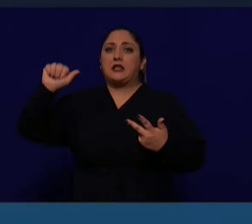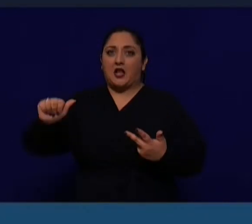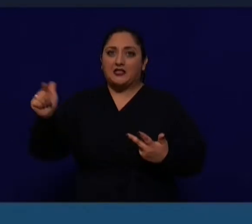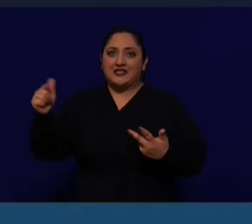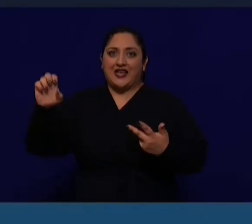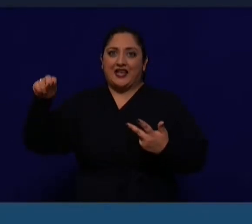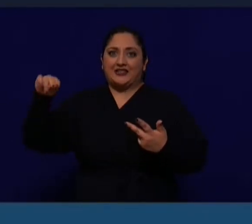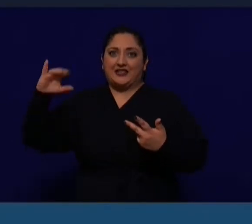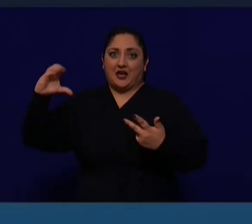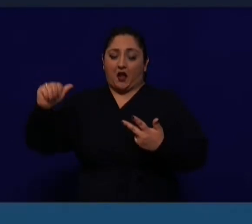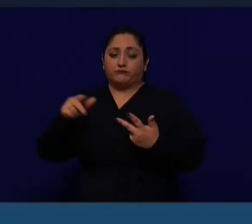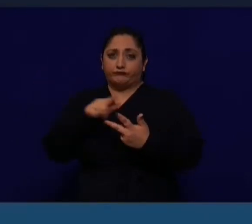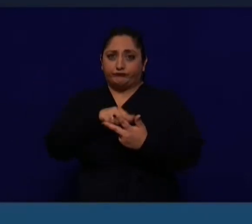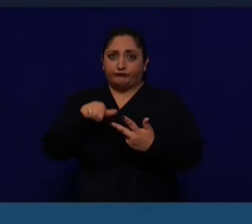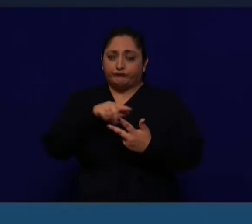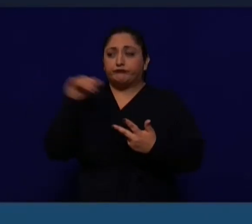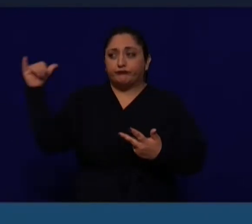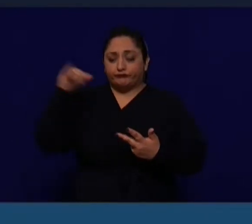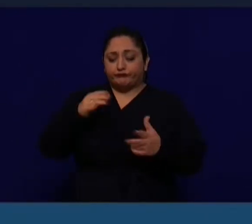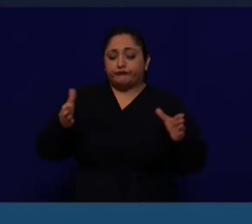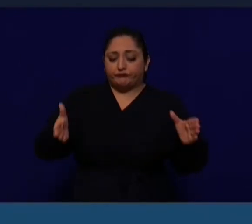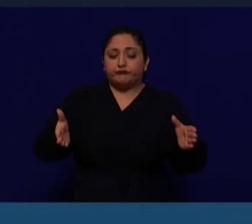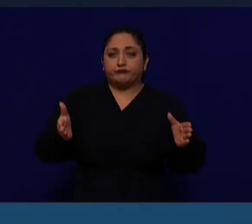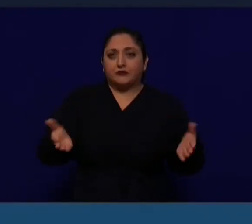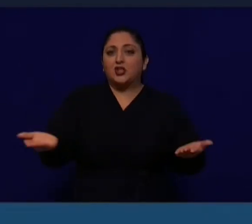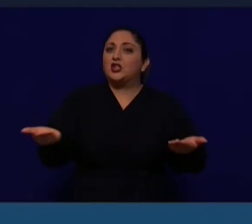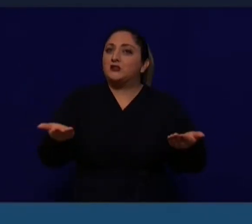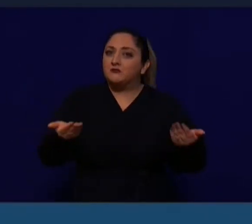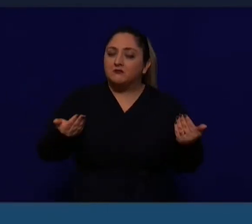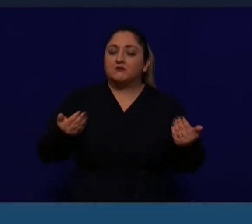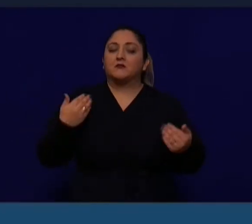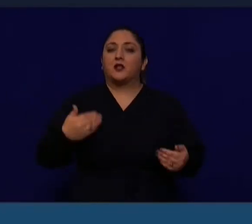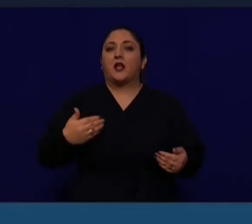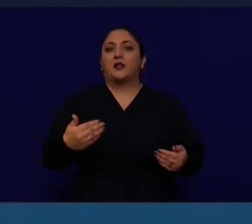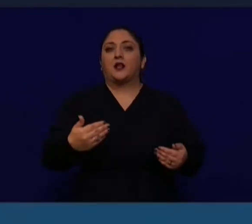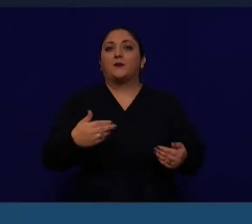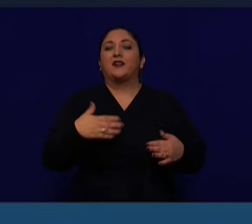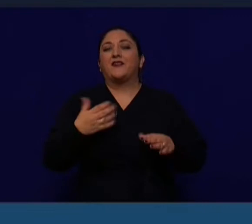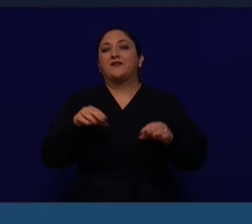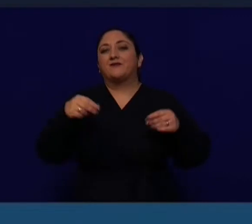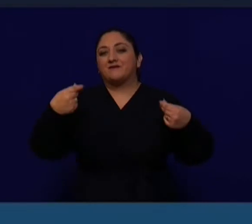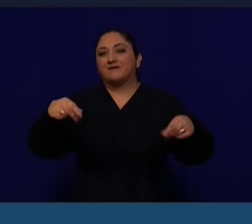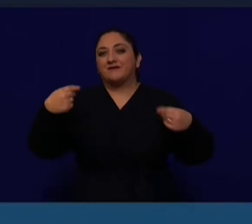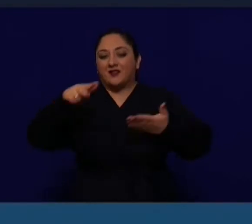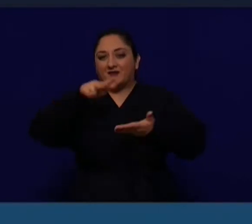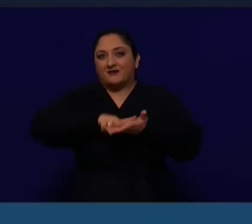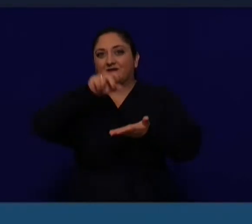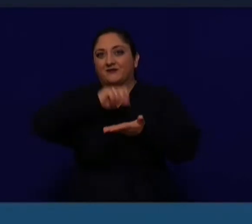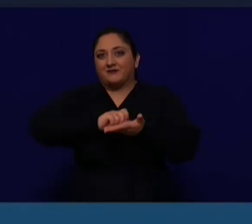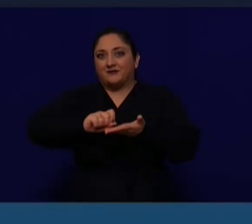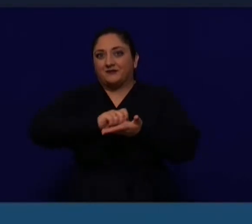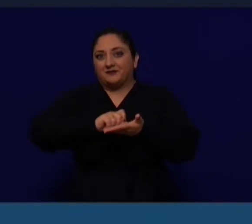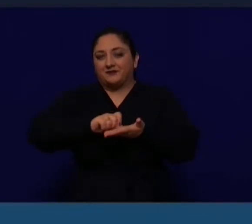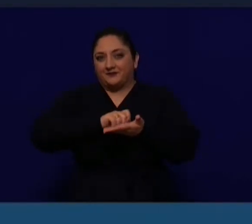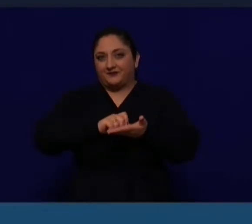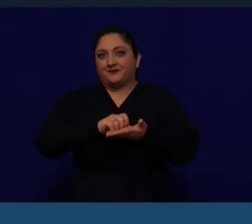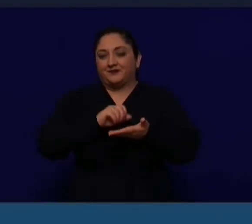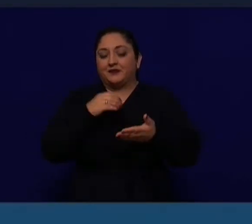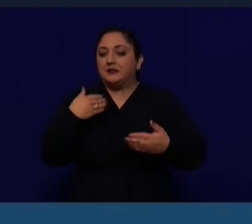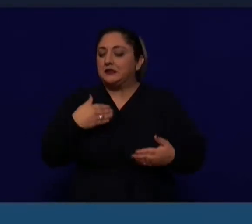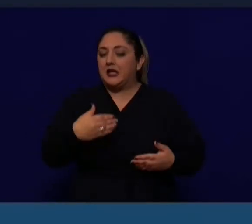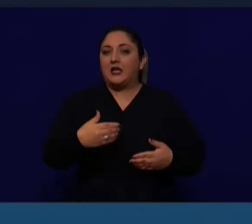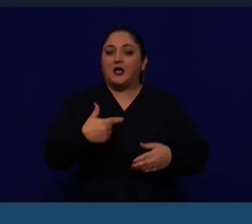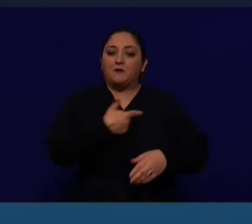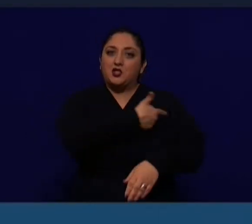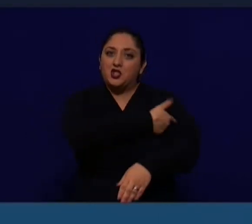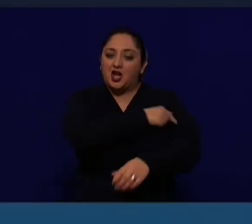il-qbil li jkun ġie wkoll skont il-joint procurement li għandu ikun qed jitwassal lil kull pajjiż. Allura dawk l-ammonti ta' dożi